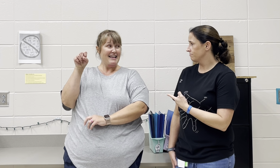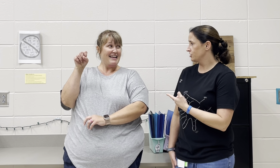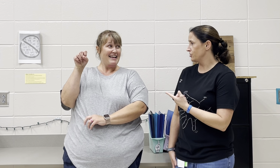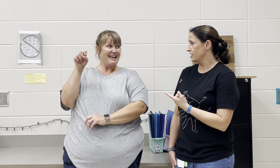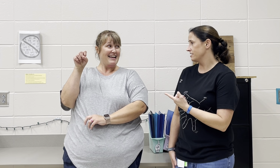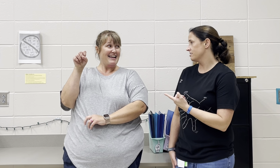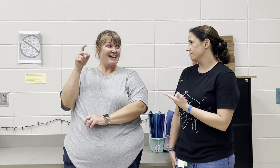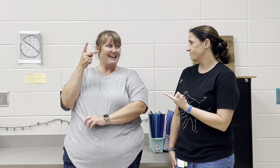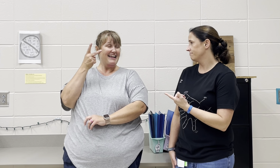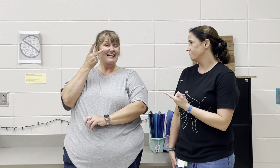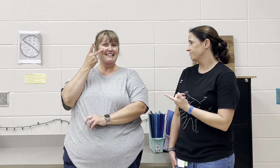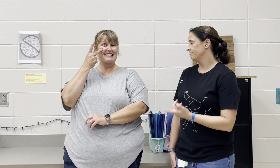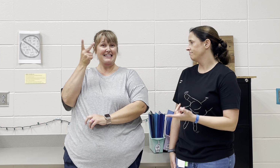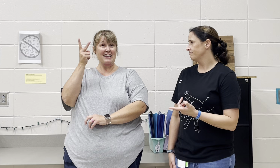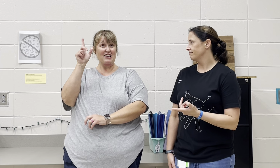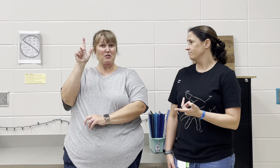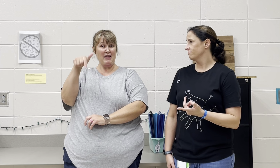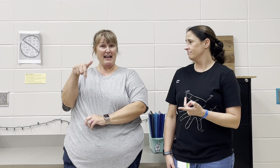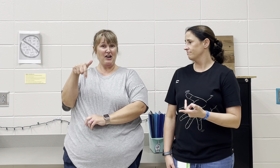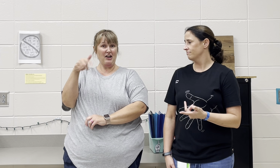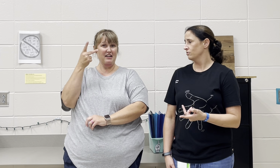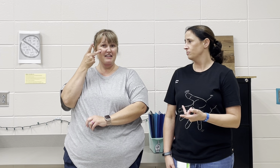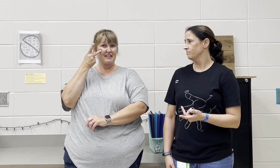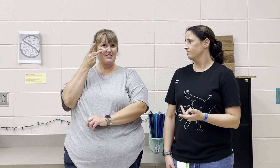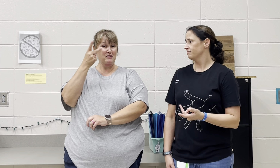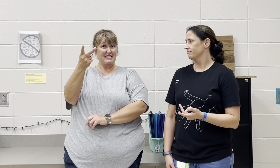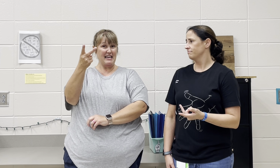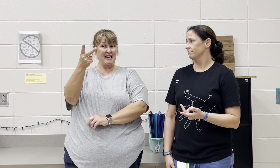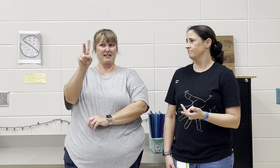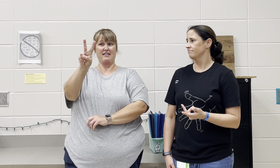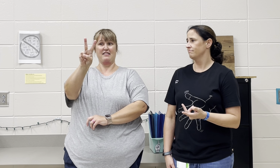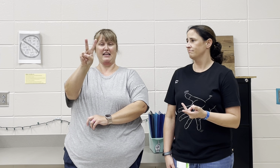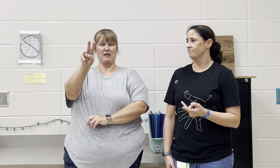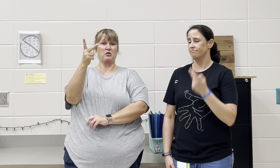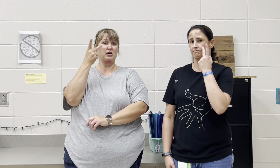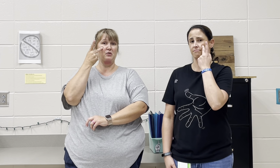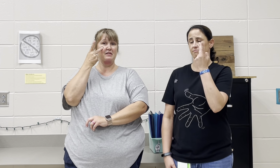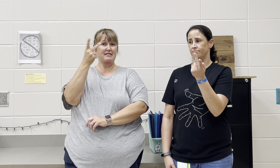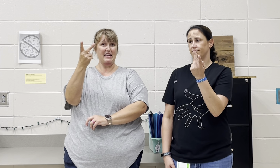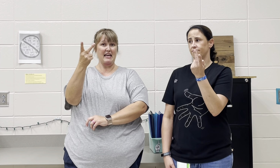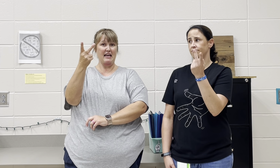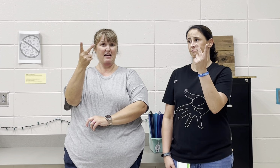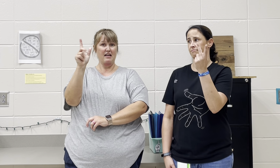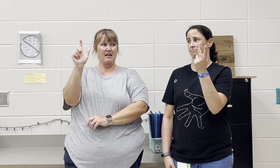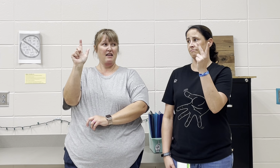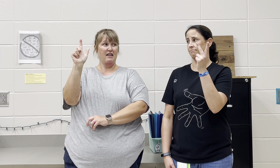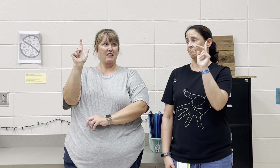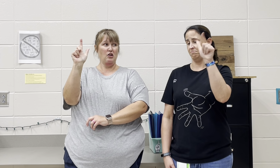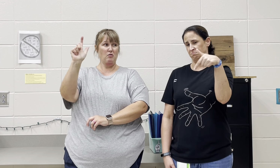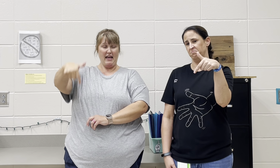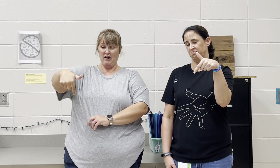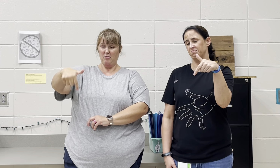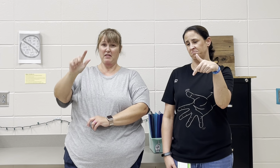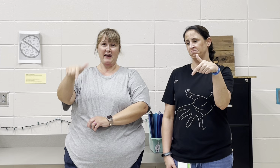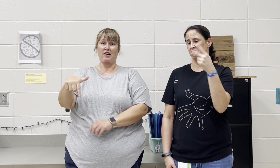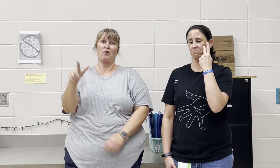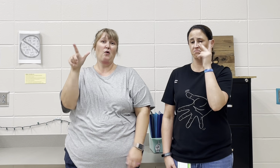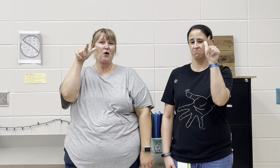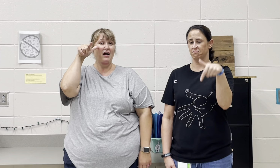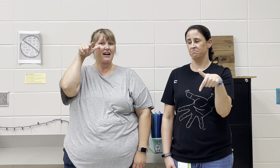2 signs. See you later. So see, second number 2. See you later with an L, or